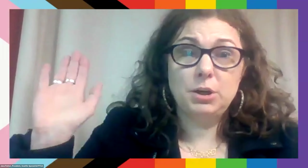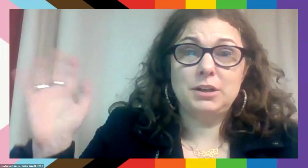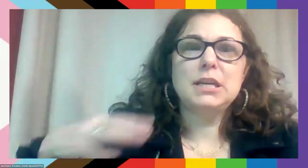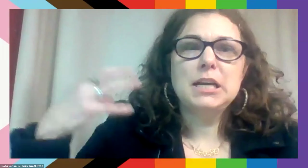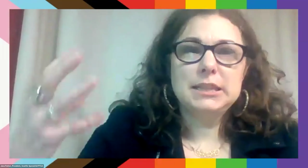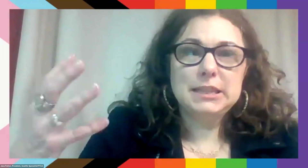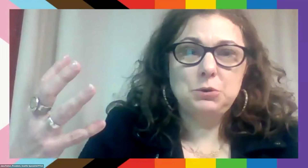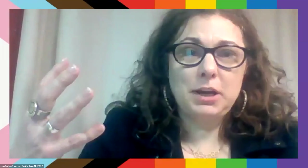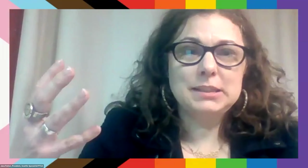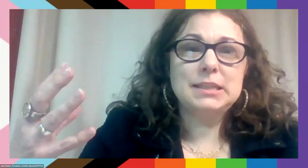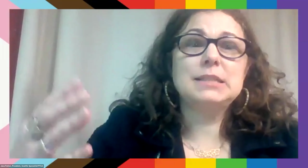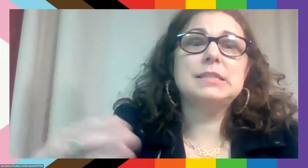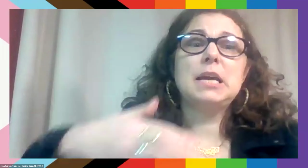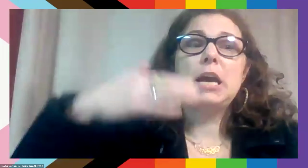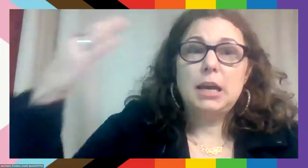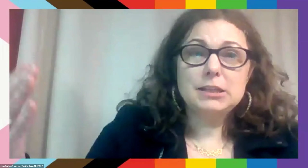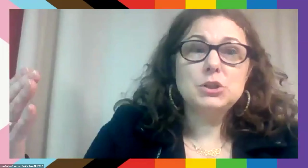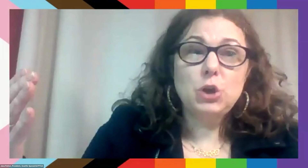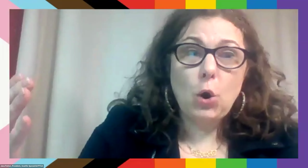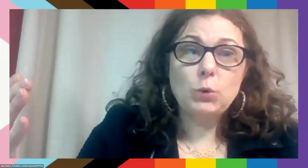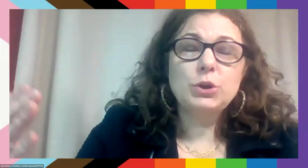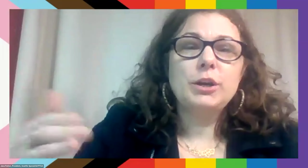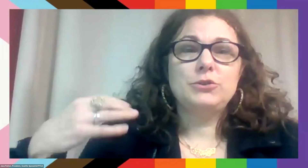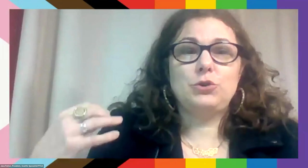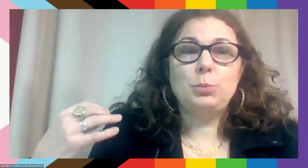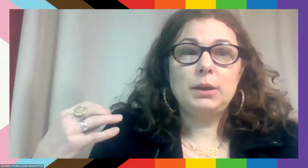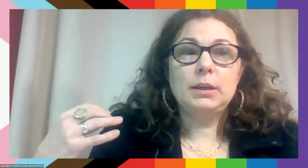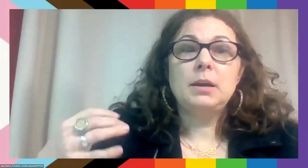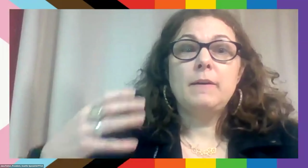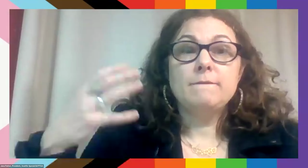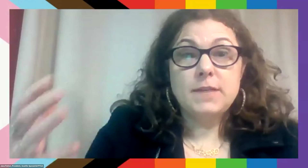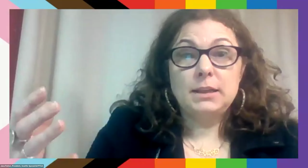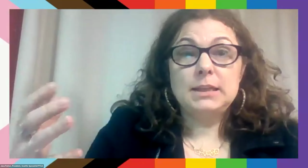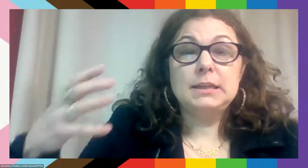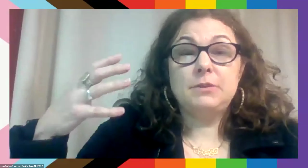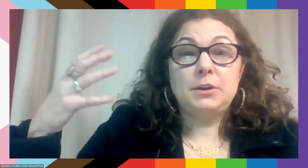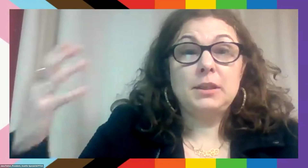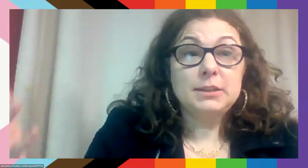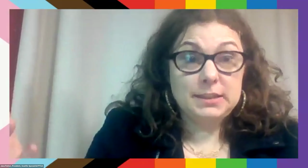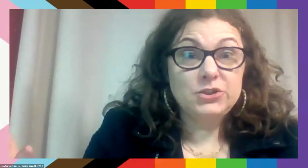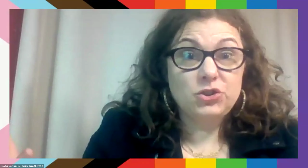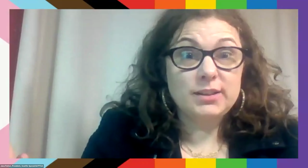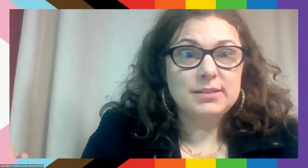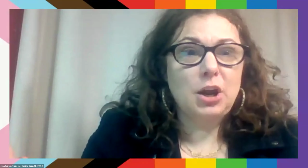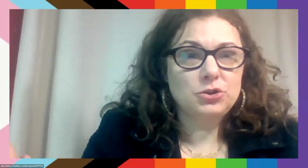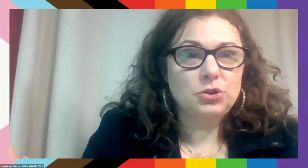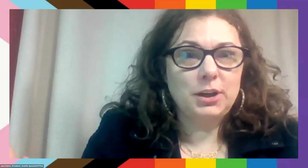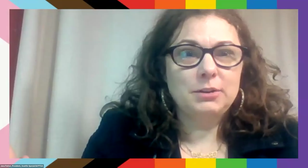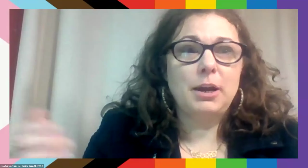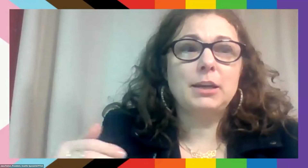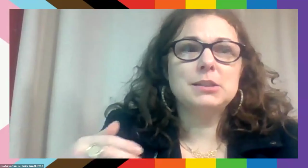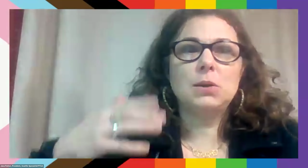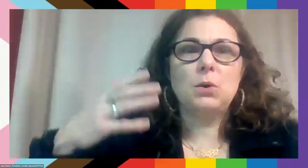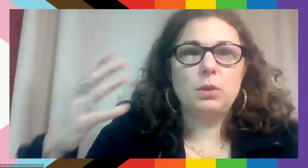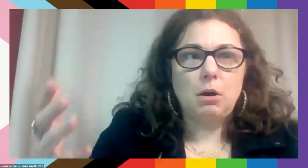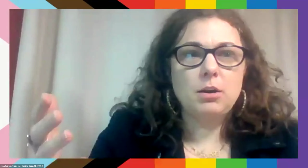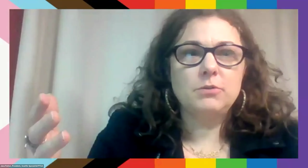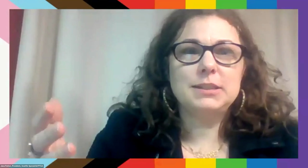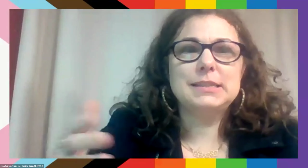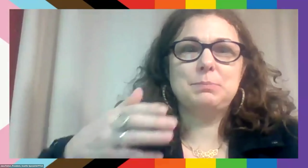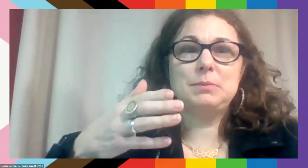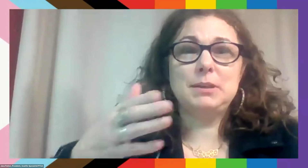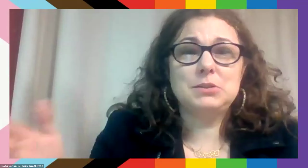as an immigrant, the United States is known to be very, very litigious country, right? So